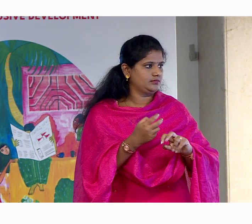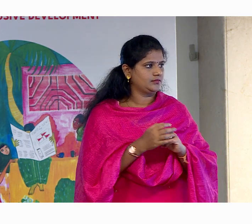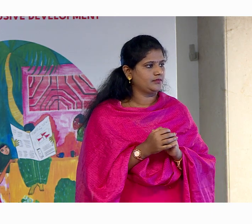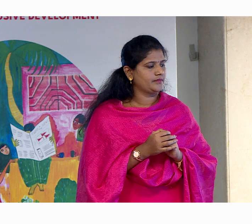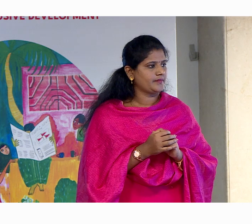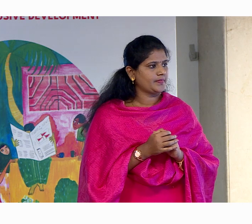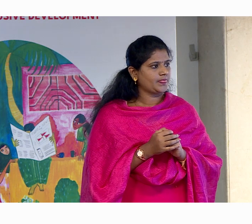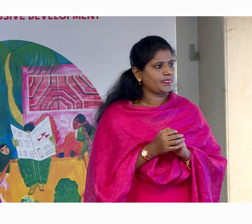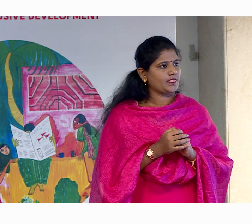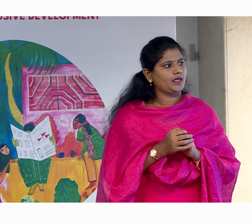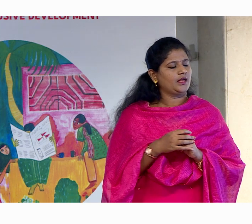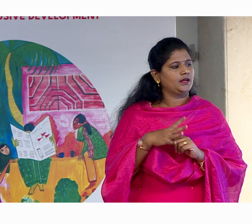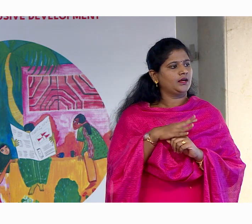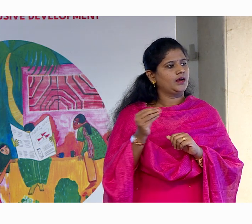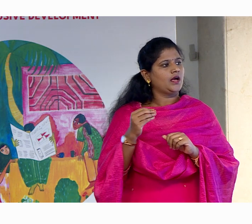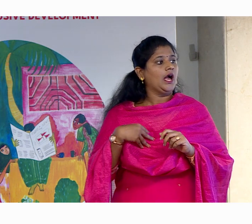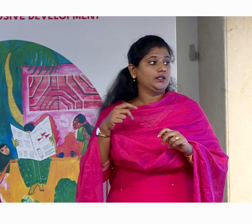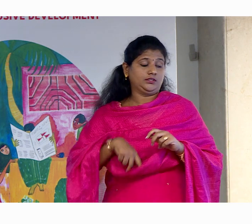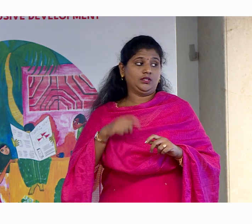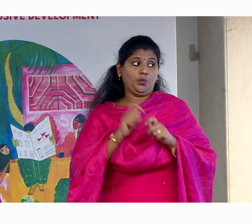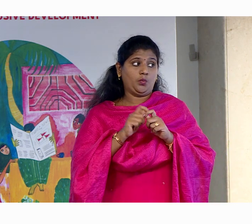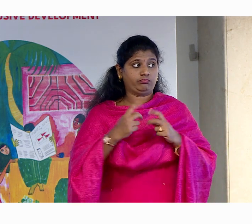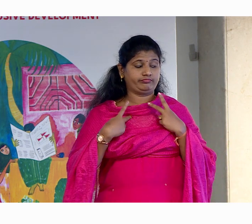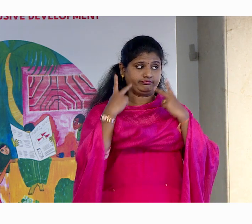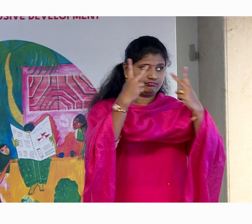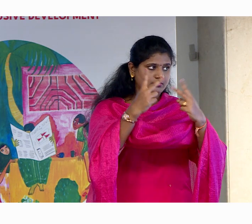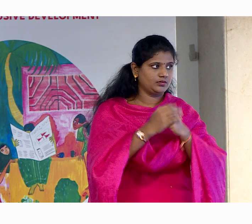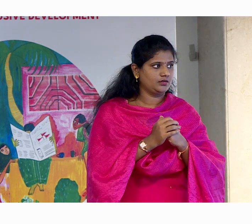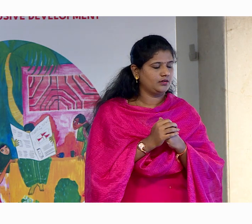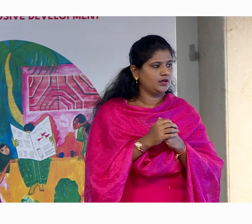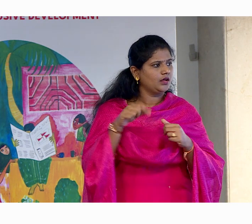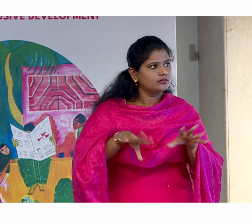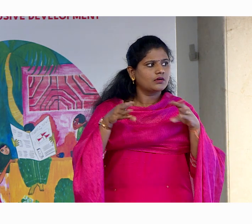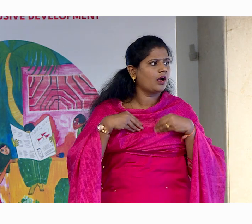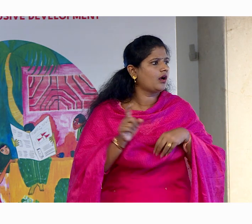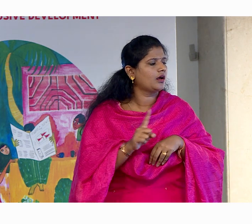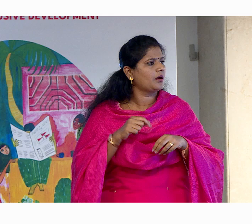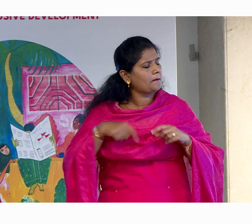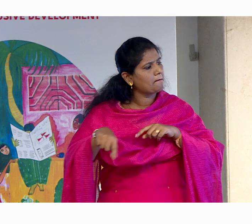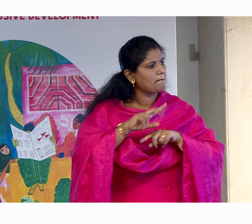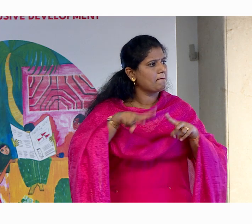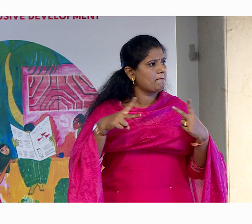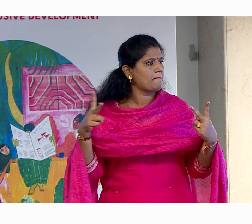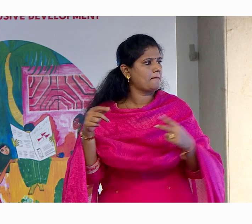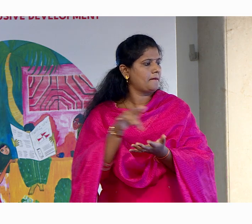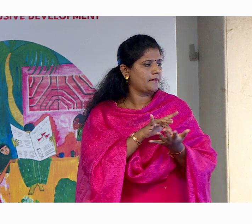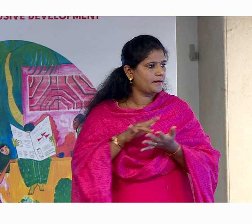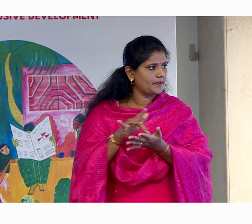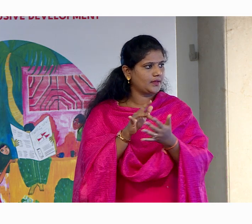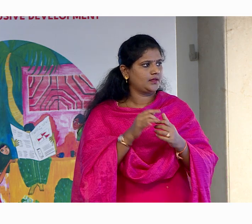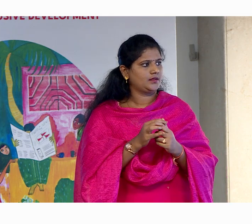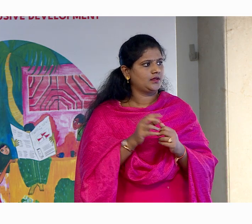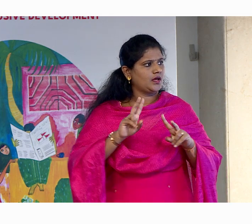And you've got your peer values as well as to what is or is not acceptable. At the bottom here, when you get